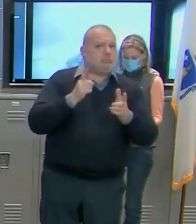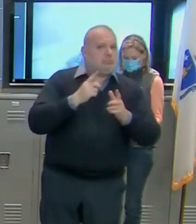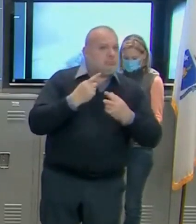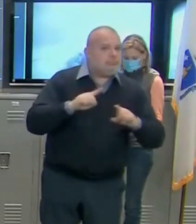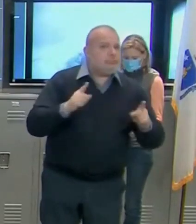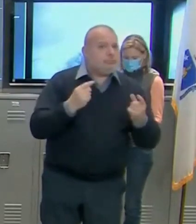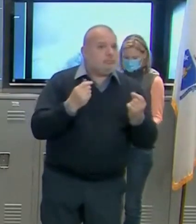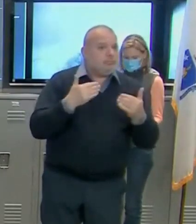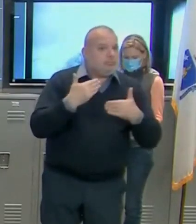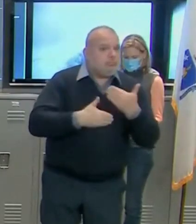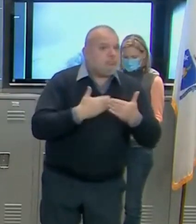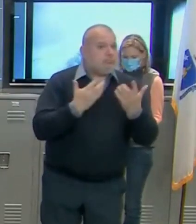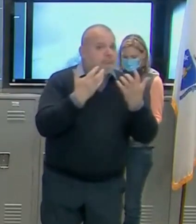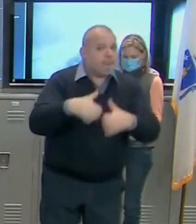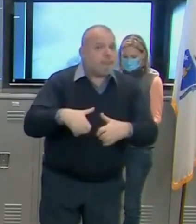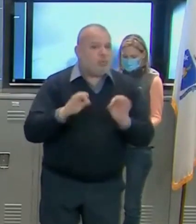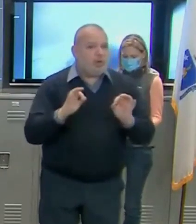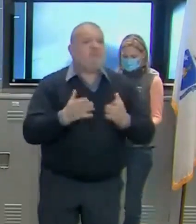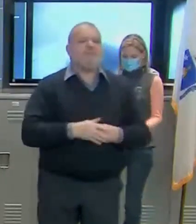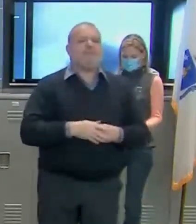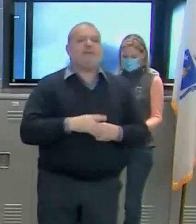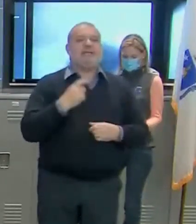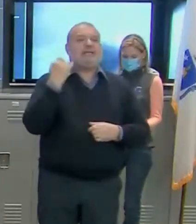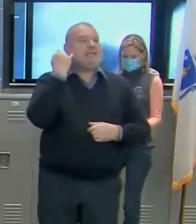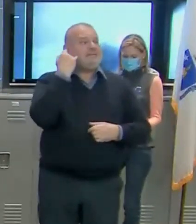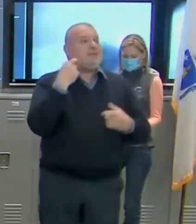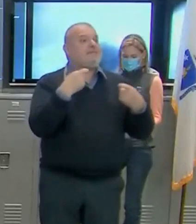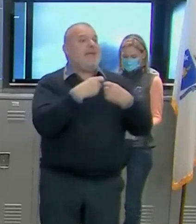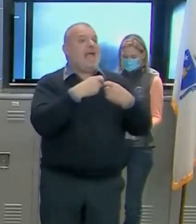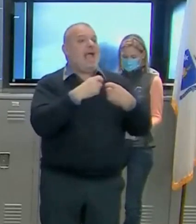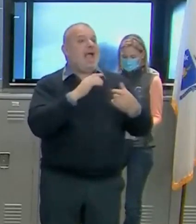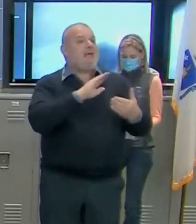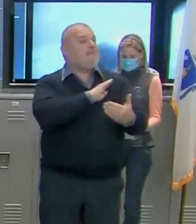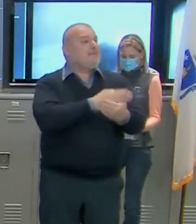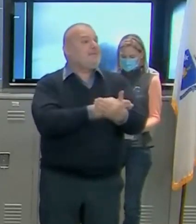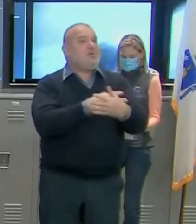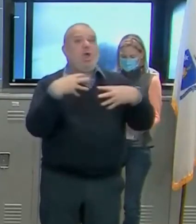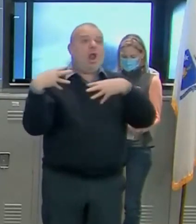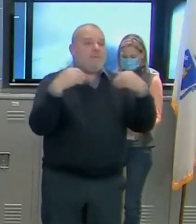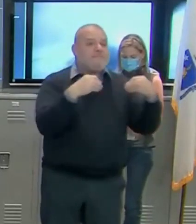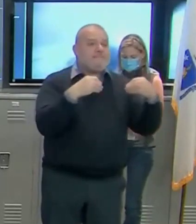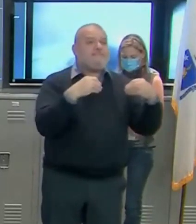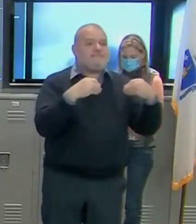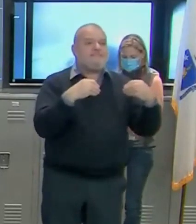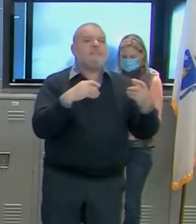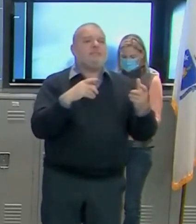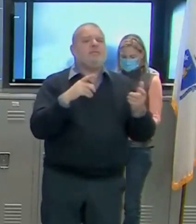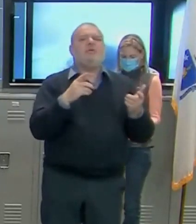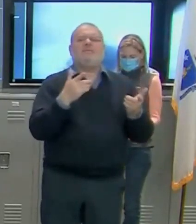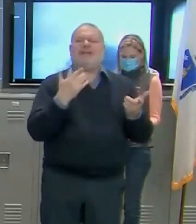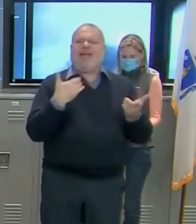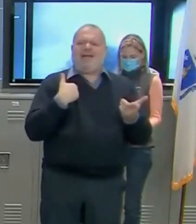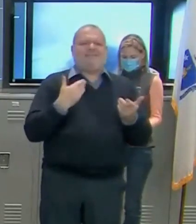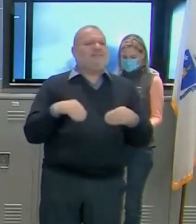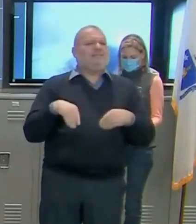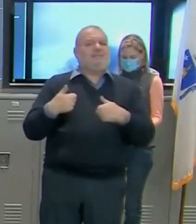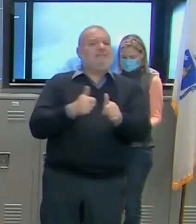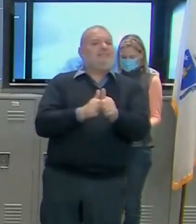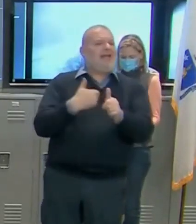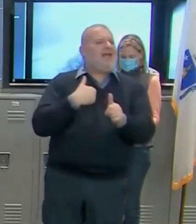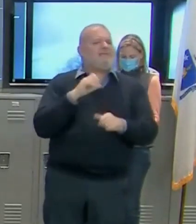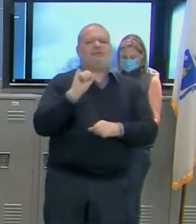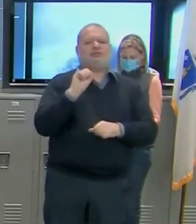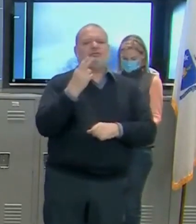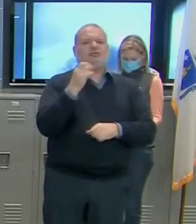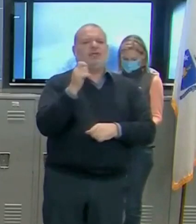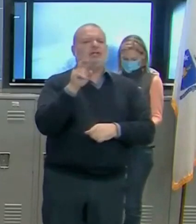a warming center or an emergency shelter. So please call your local public safety officials or 211 to find a shelter or a